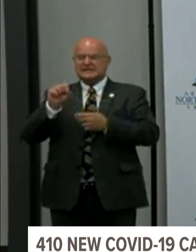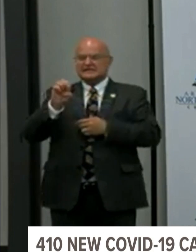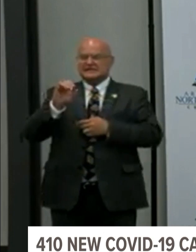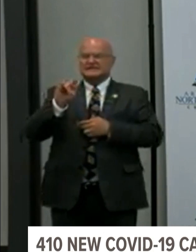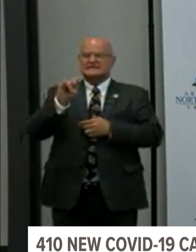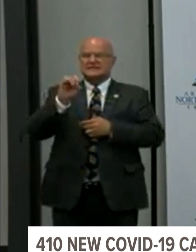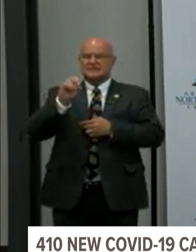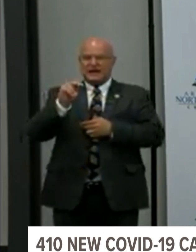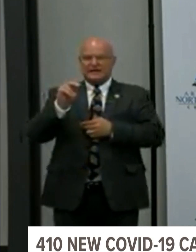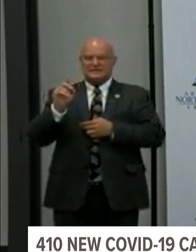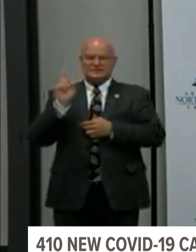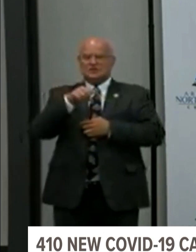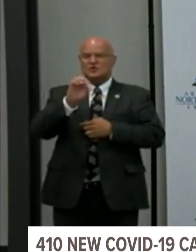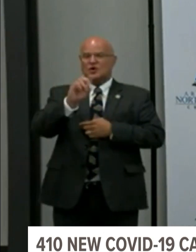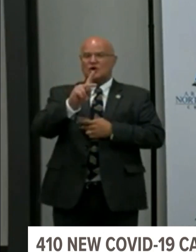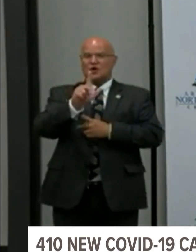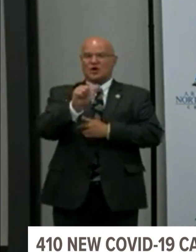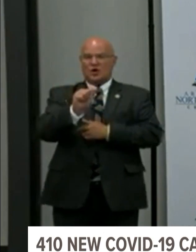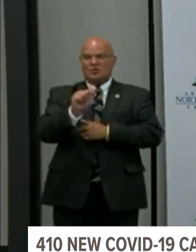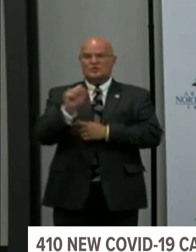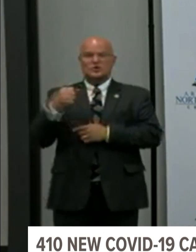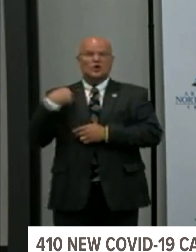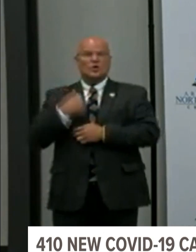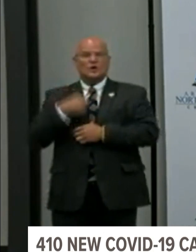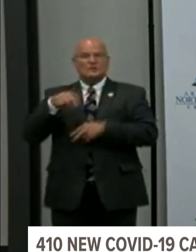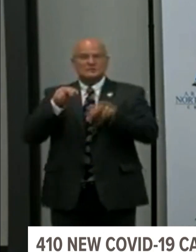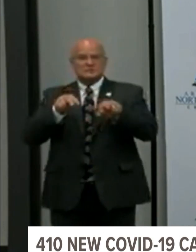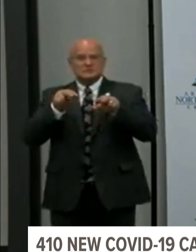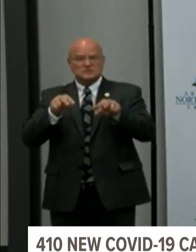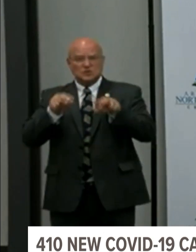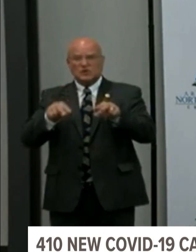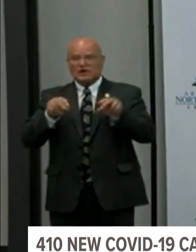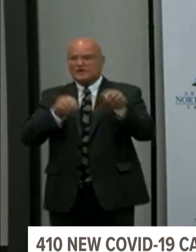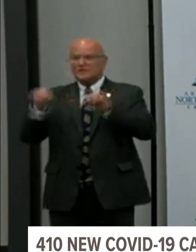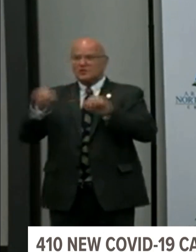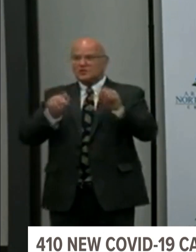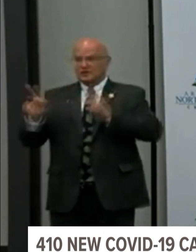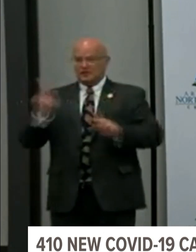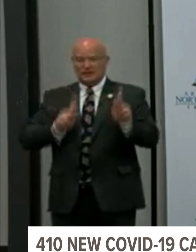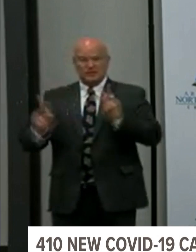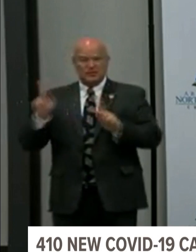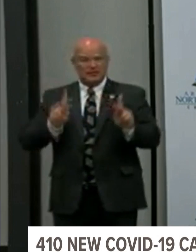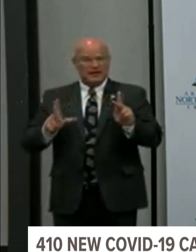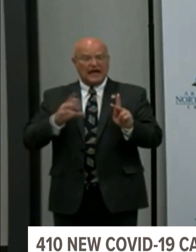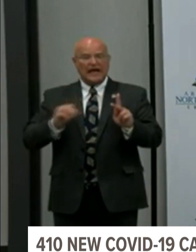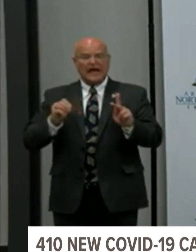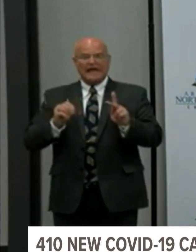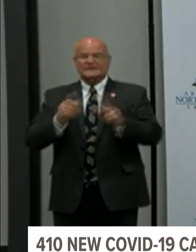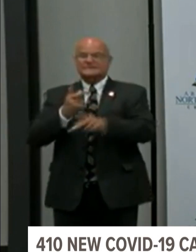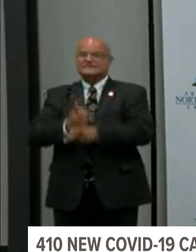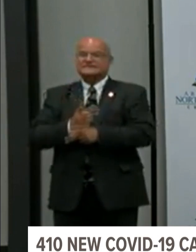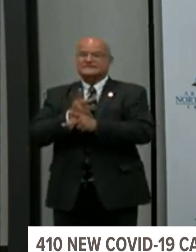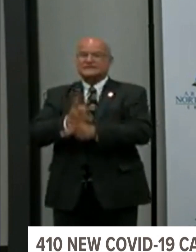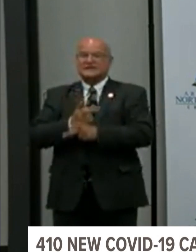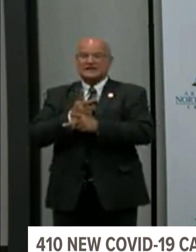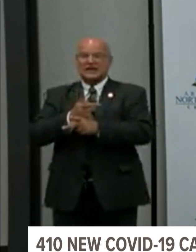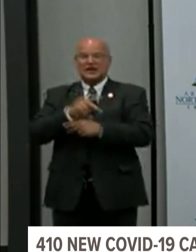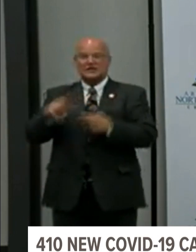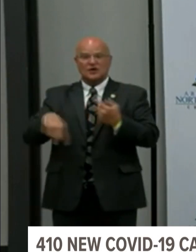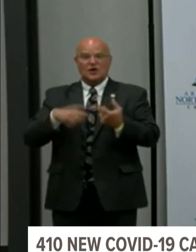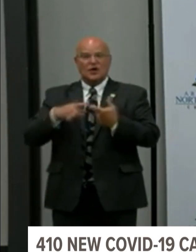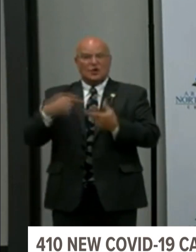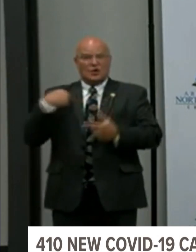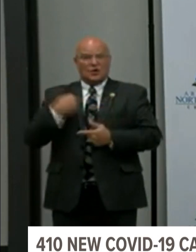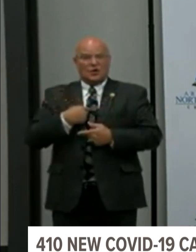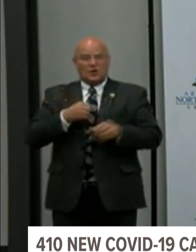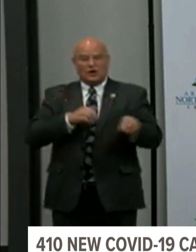County, over in Oklahoma. And so we have to watch the movement of people and to be extra careful whenever